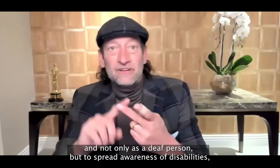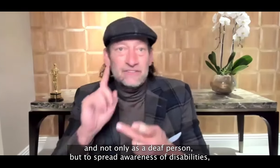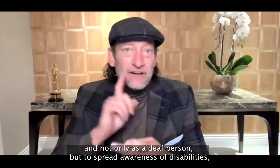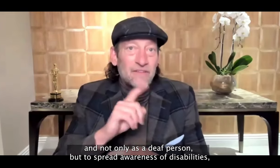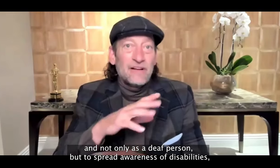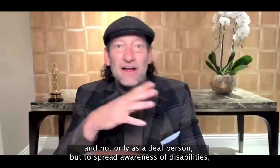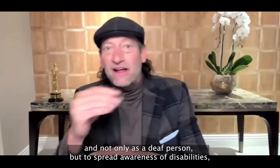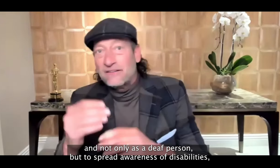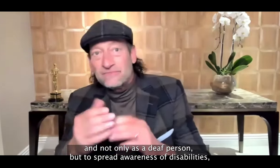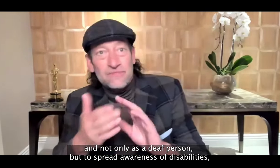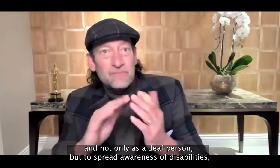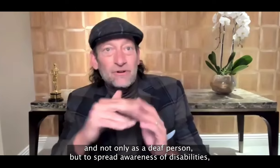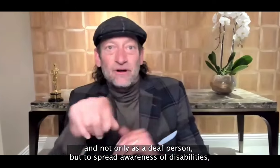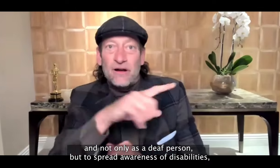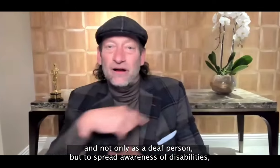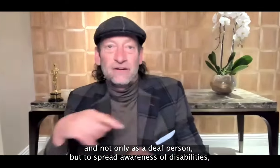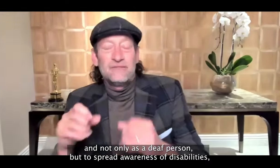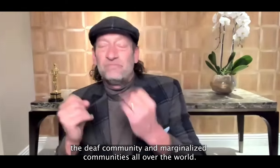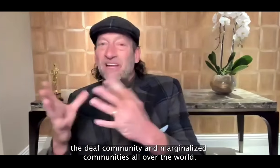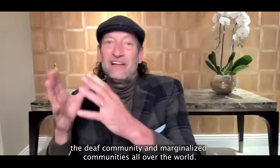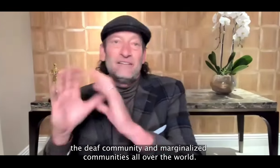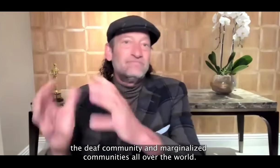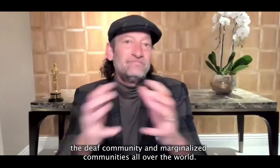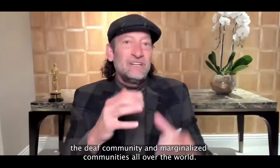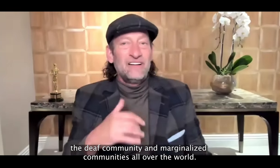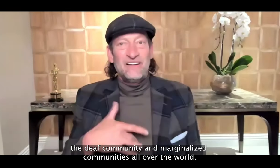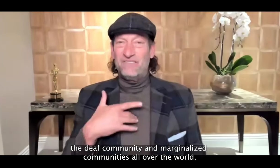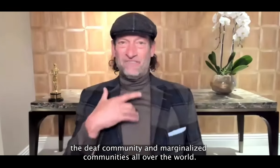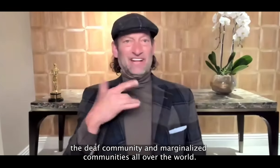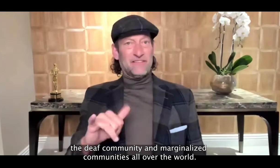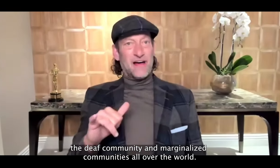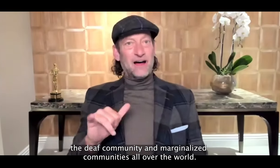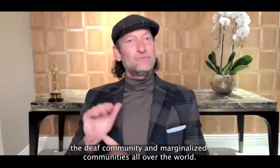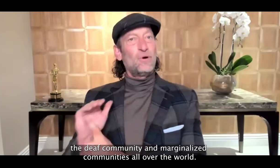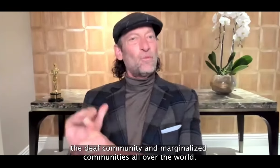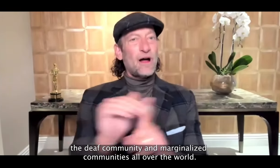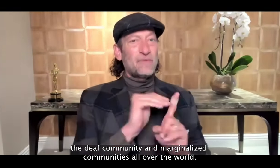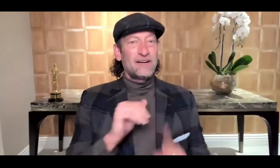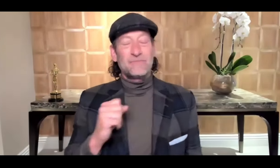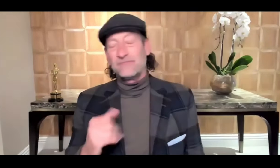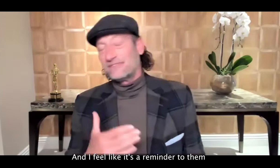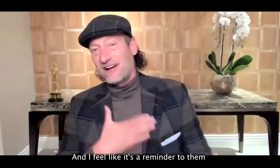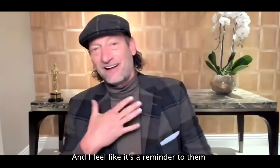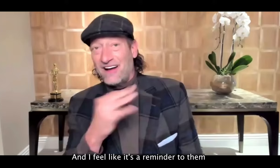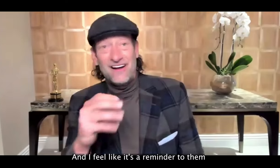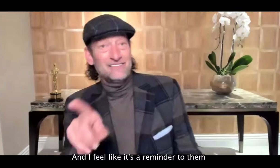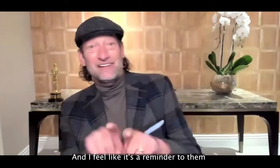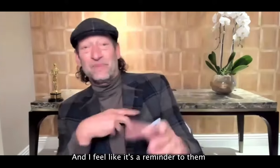person, but to spread awareness of disabilities, the deaf community, and marginalized communities all over the world. And I feel like it's a